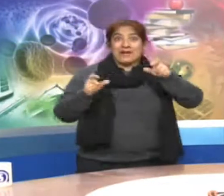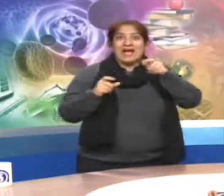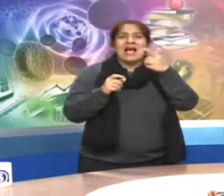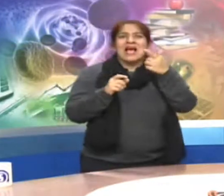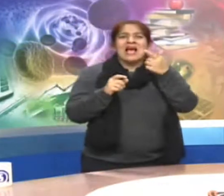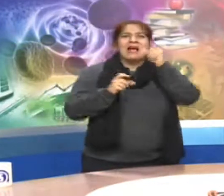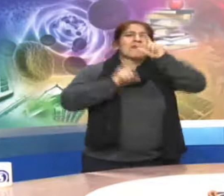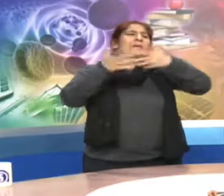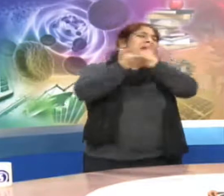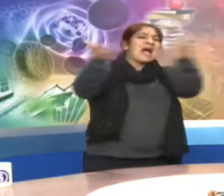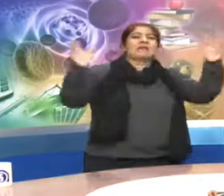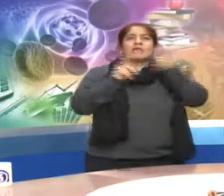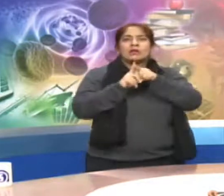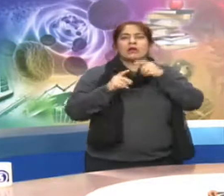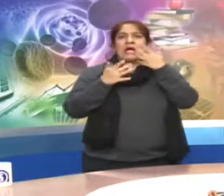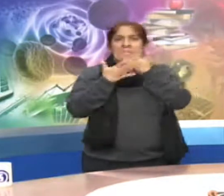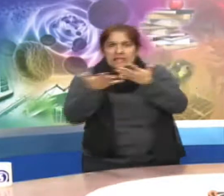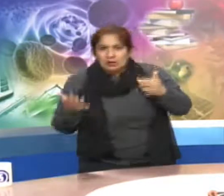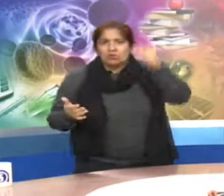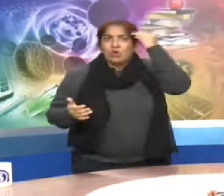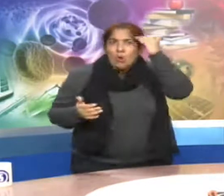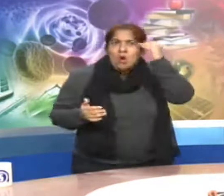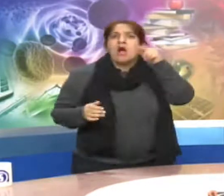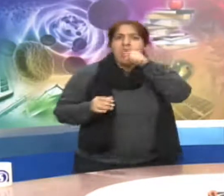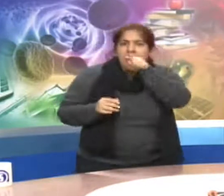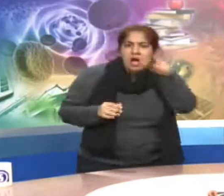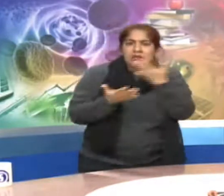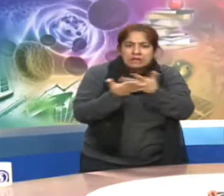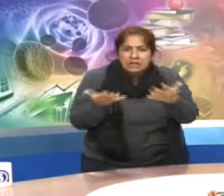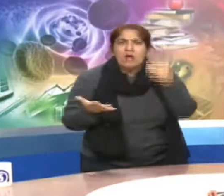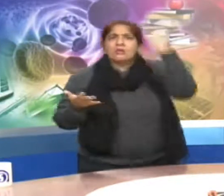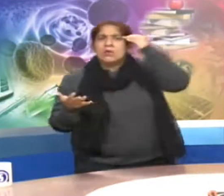Public interest litigation is about